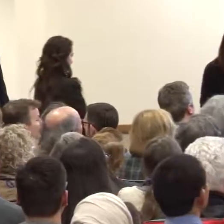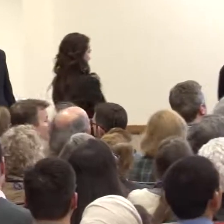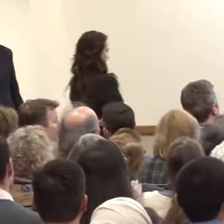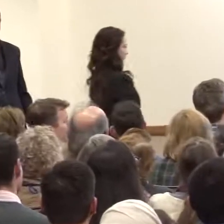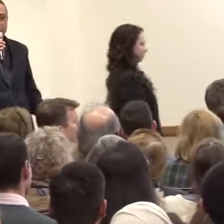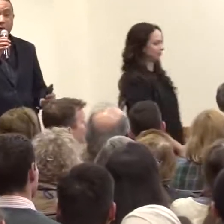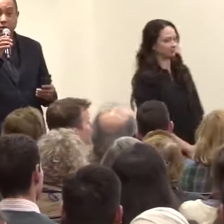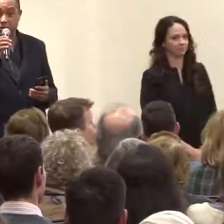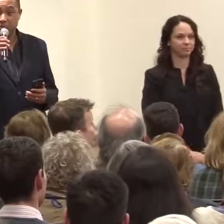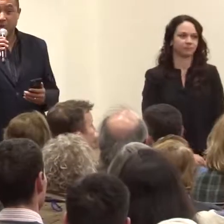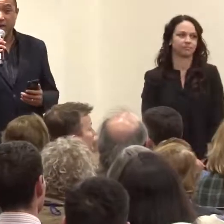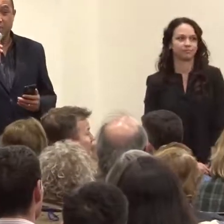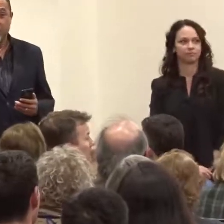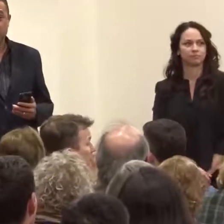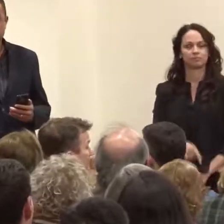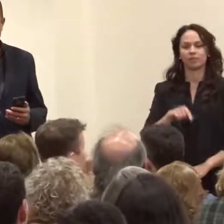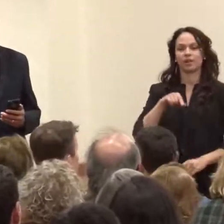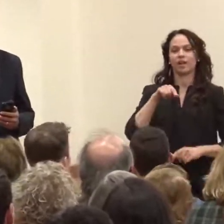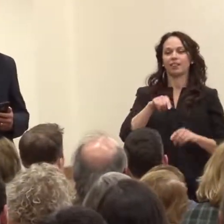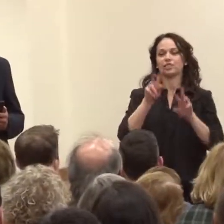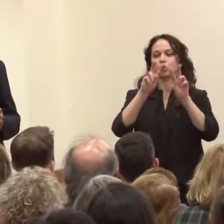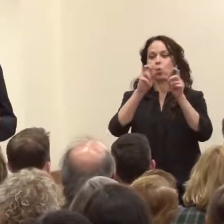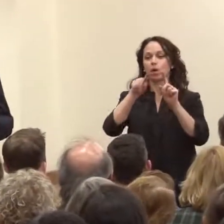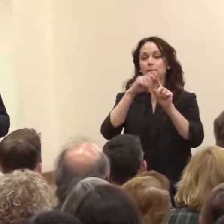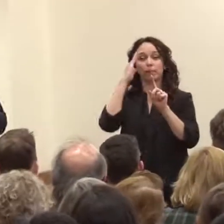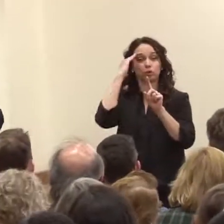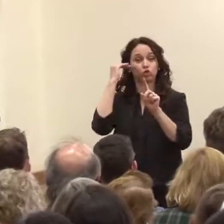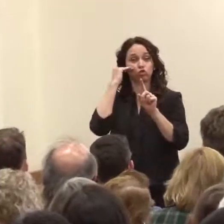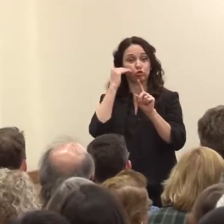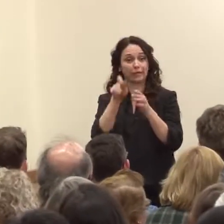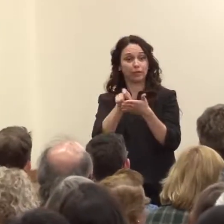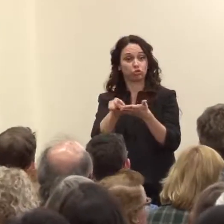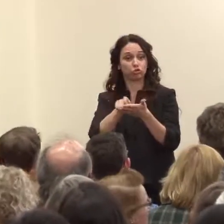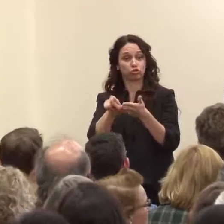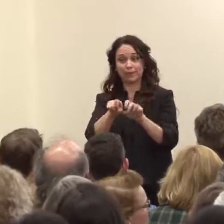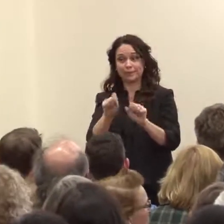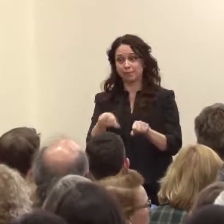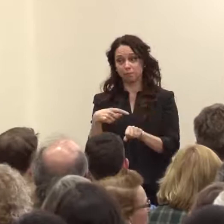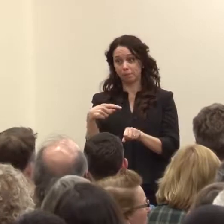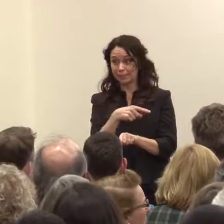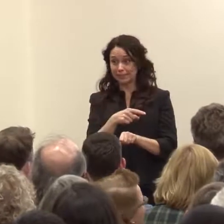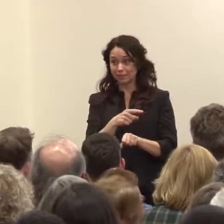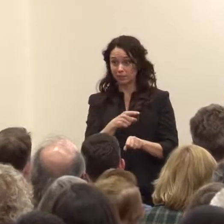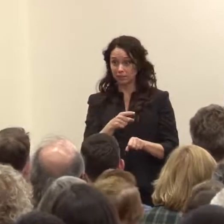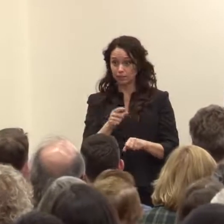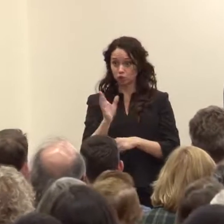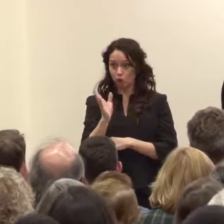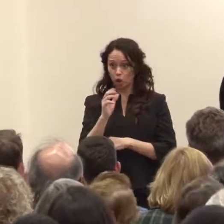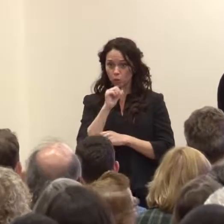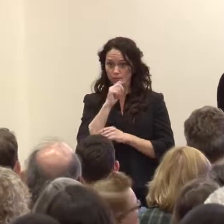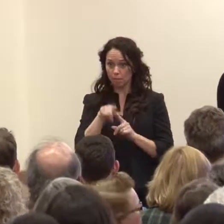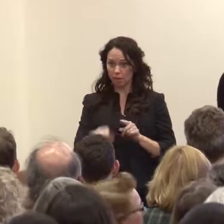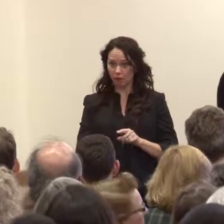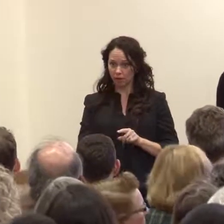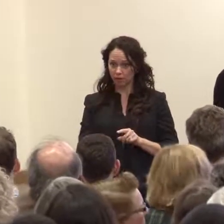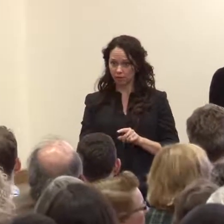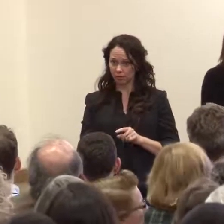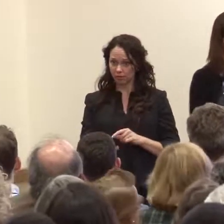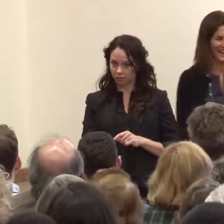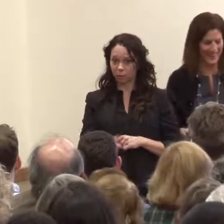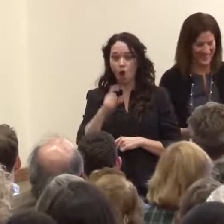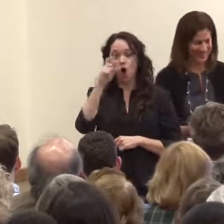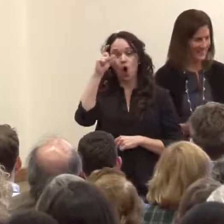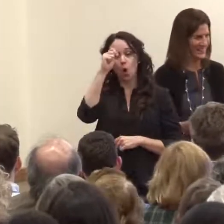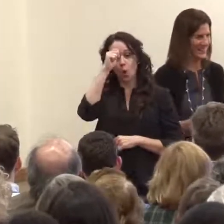So this is the quote about the Korean writing system, which this talk was not about. A wise man